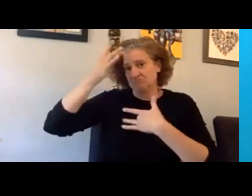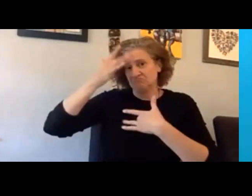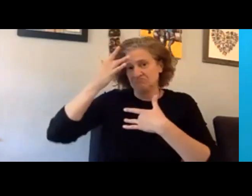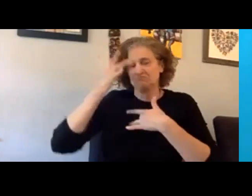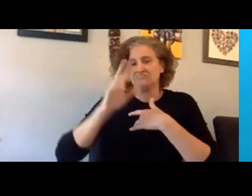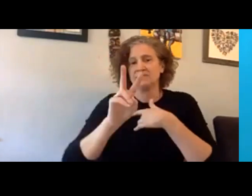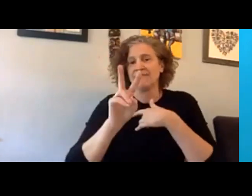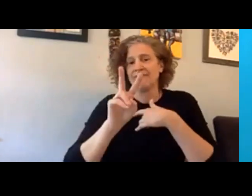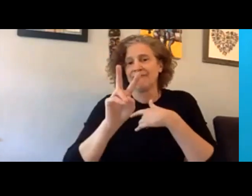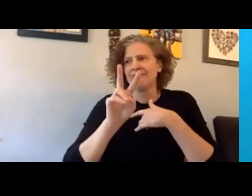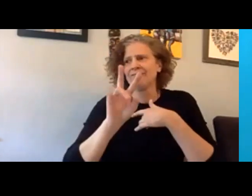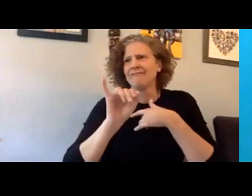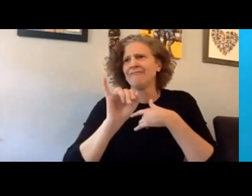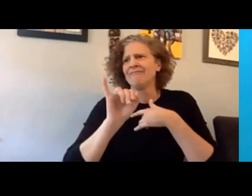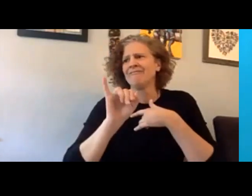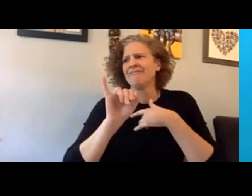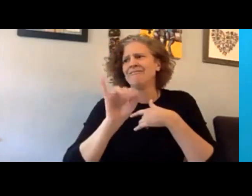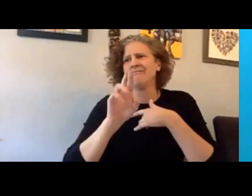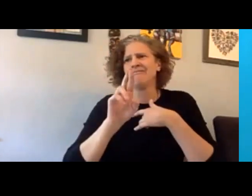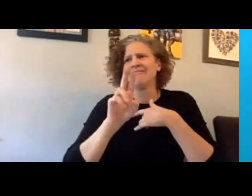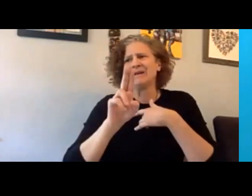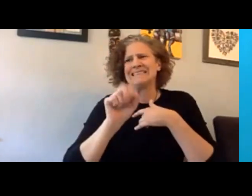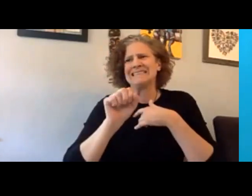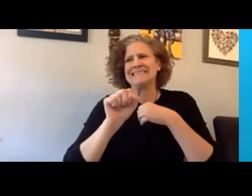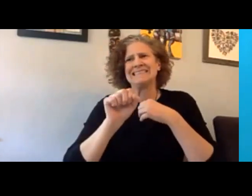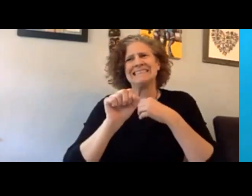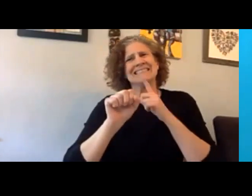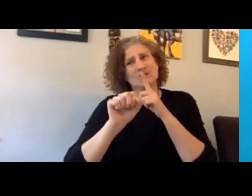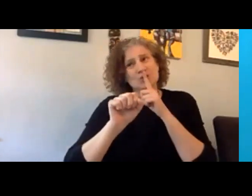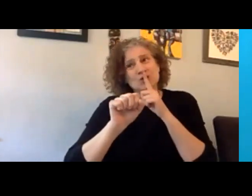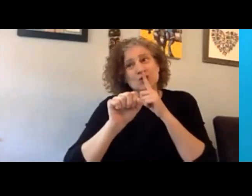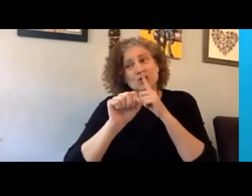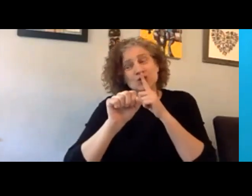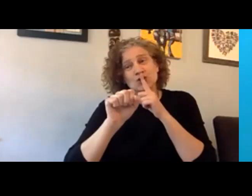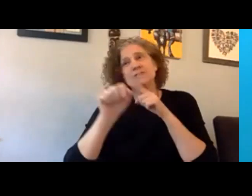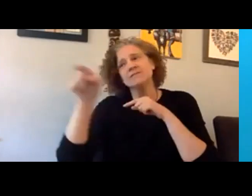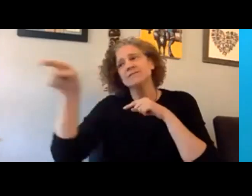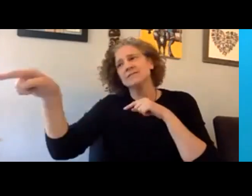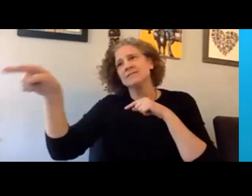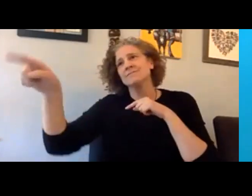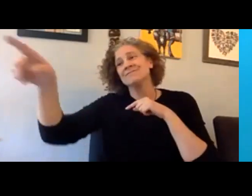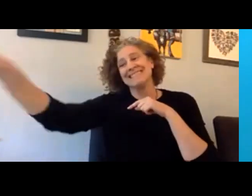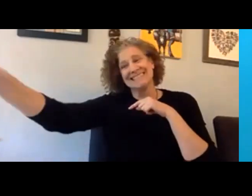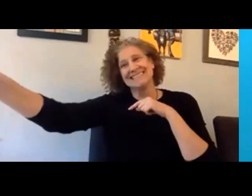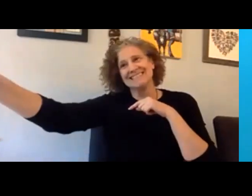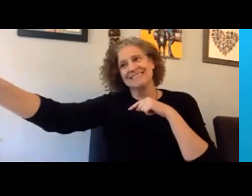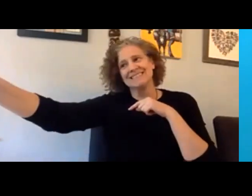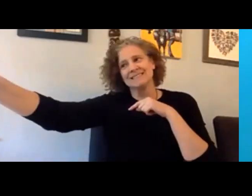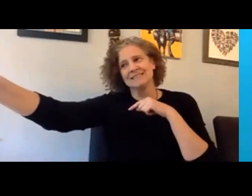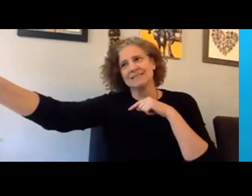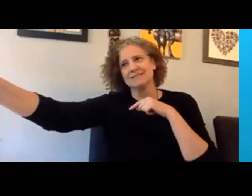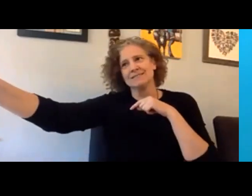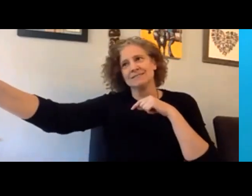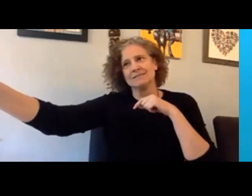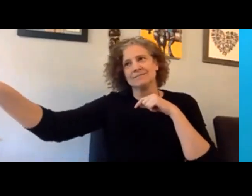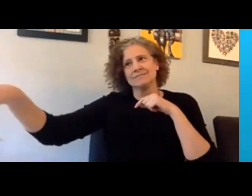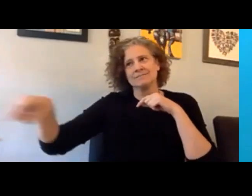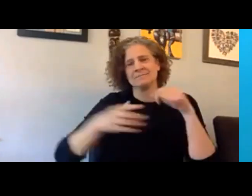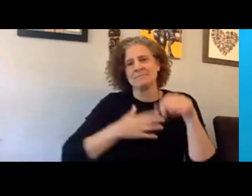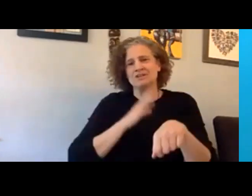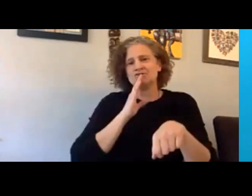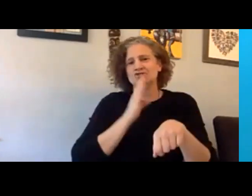world. There's an illness, a virus, Over here,